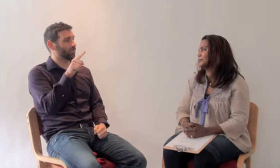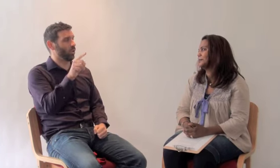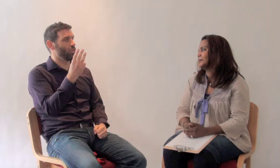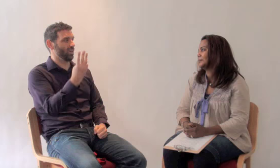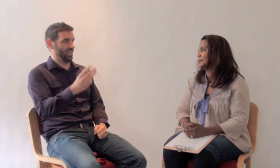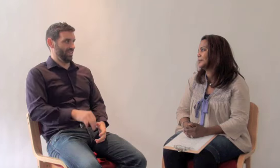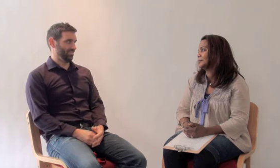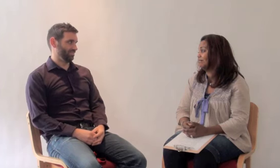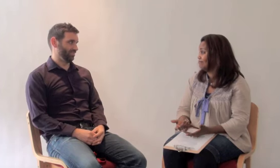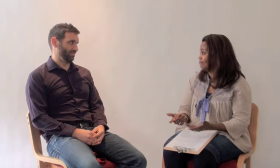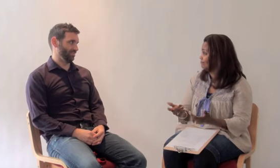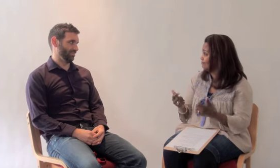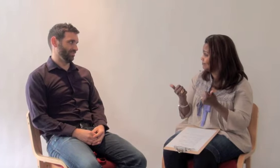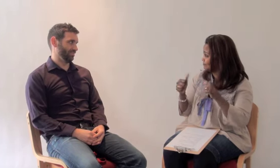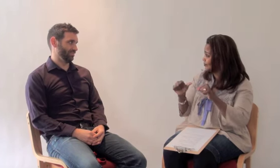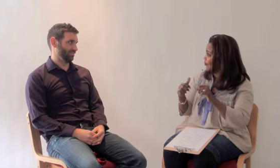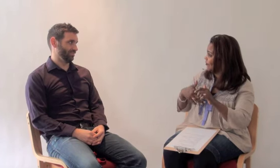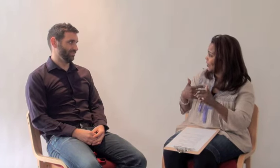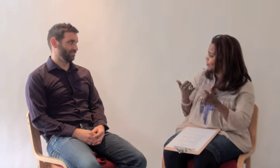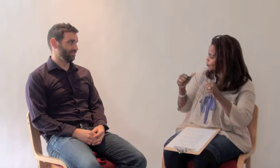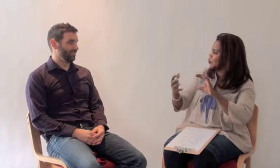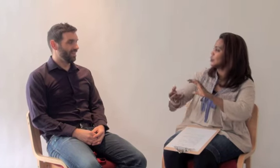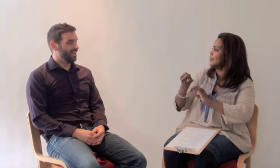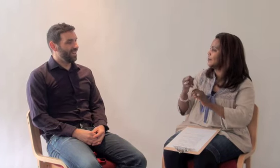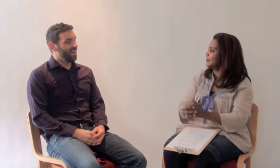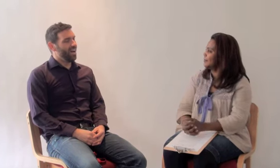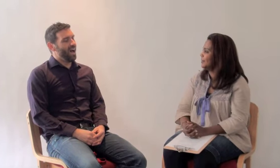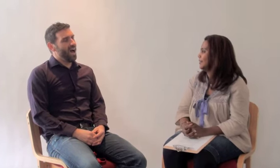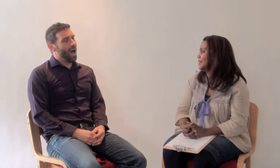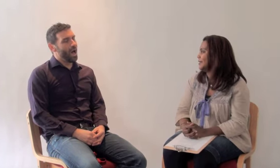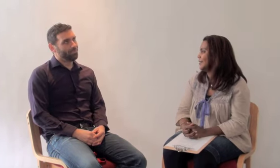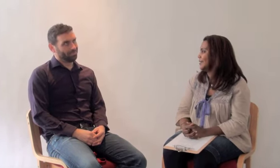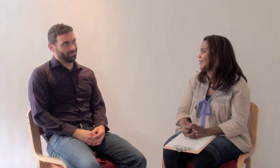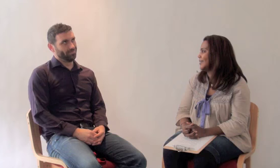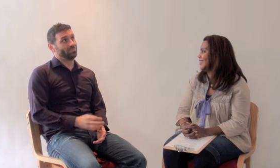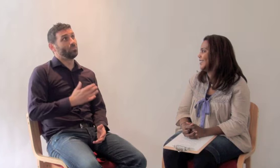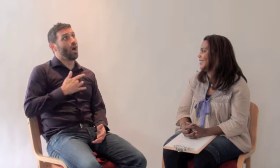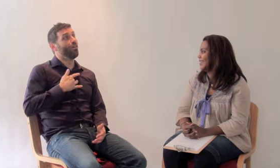It's 26.3. And do you feel you achieved it well? I